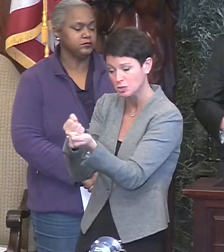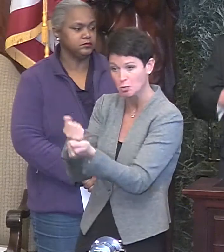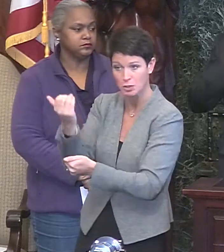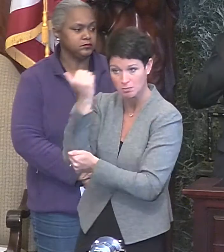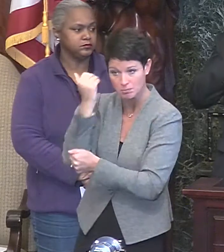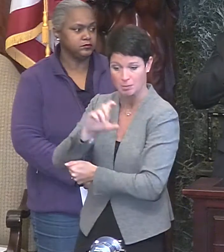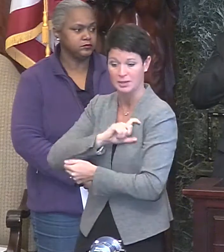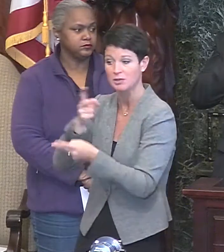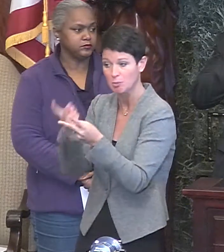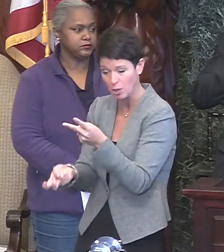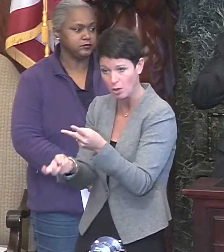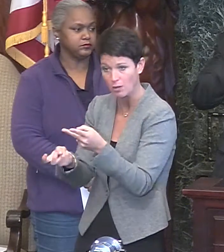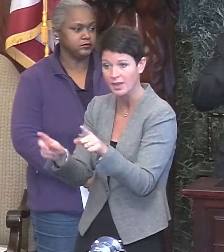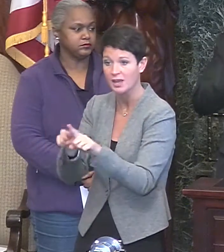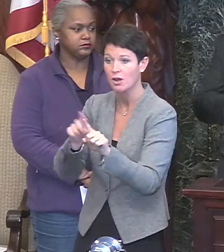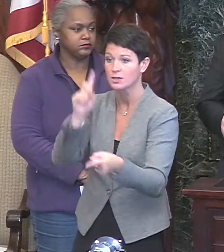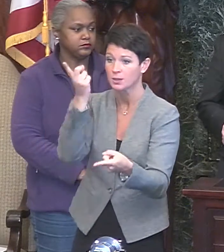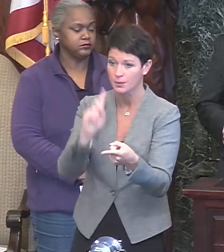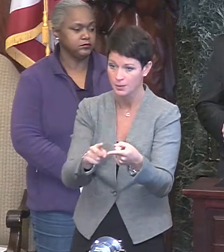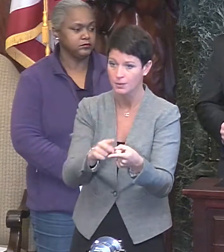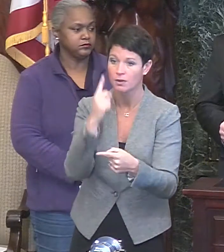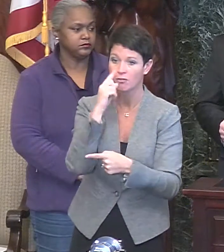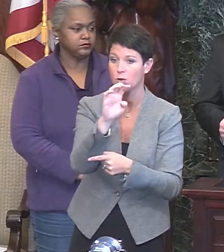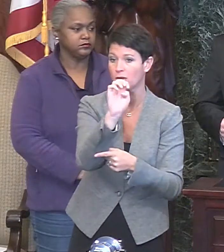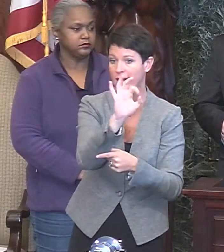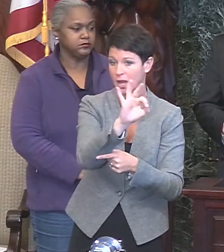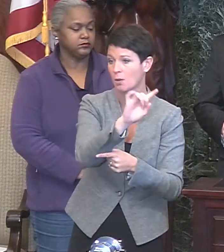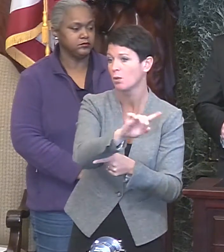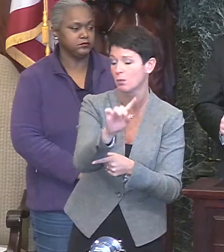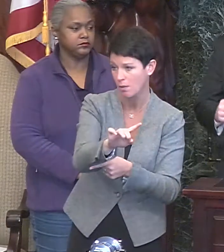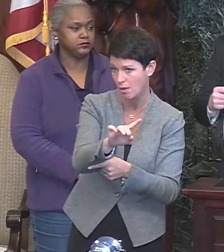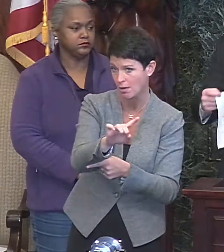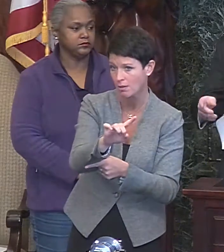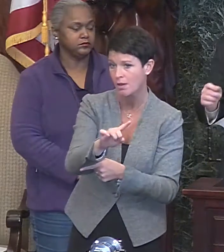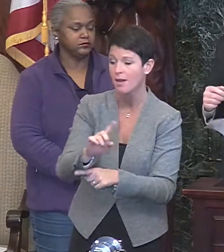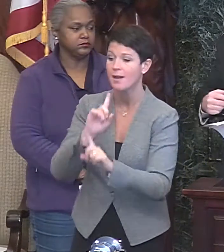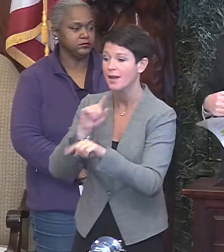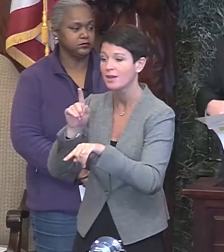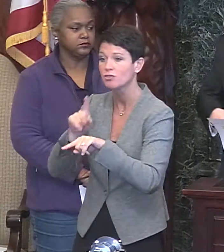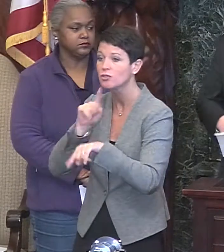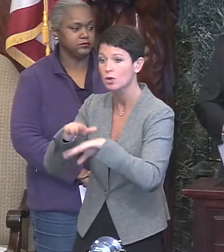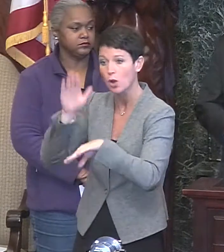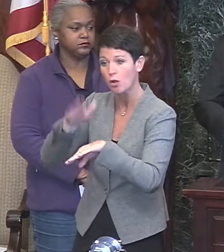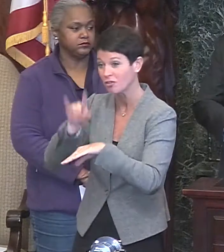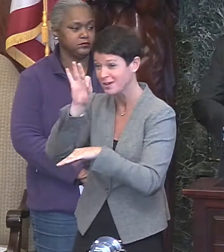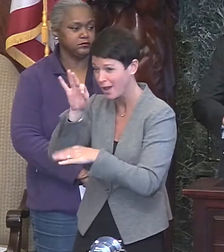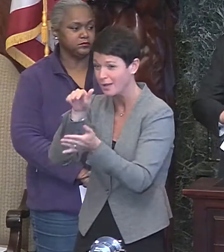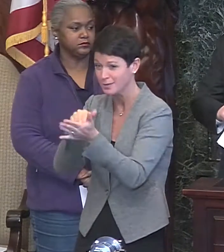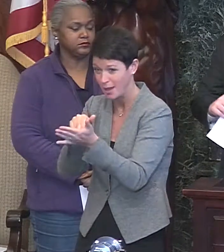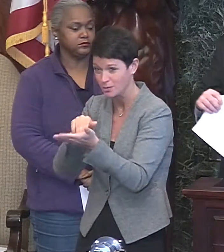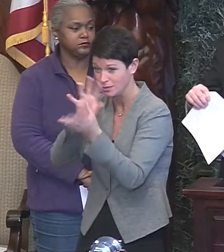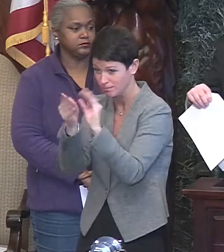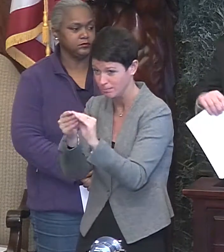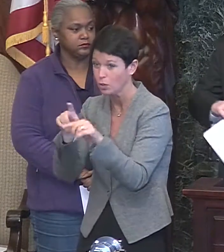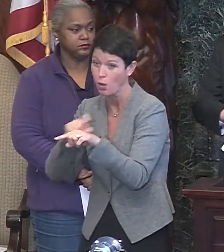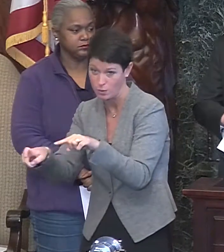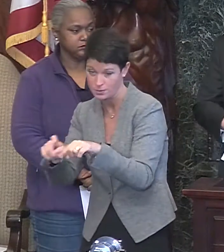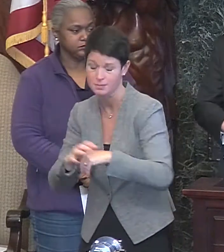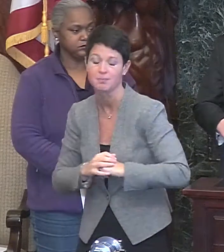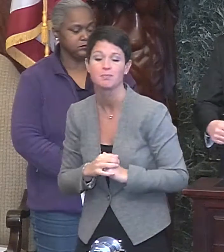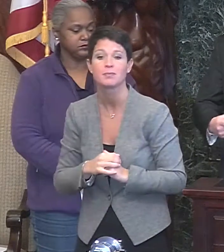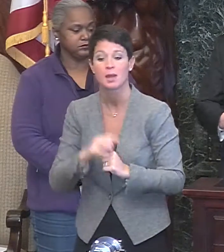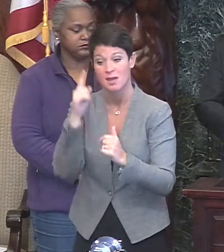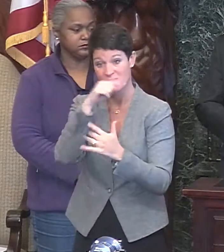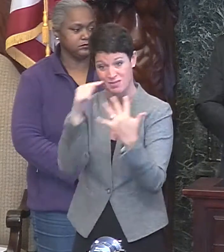fire and lessen the demand on our emergency phone systems, and fielded over 9,000 calls. And because of the work